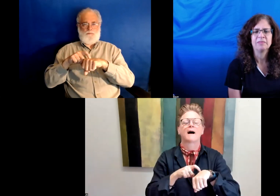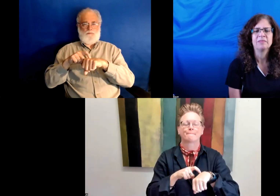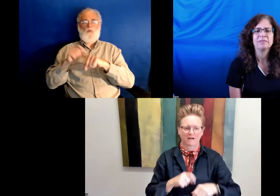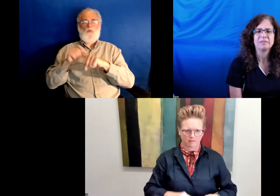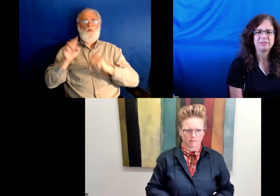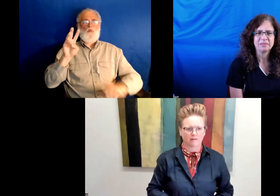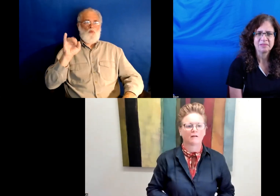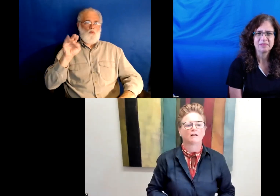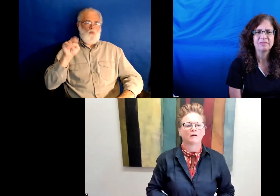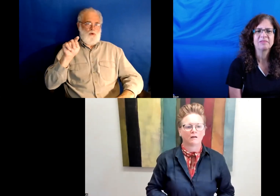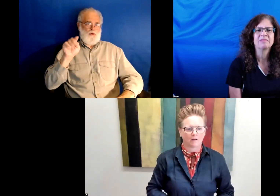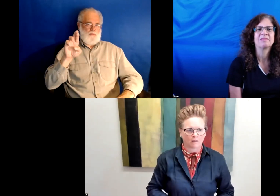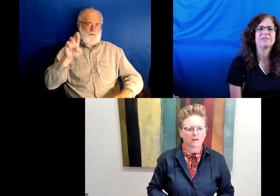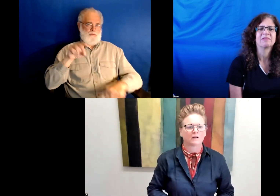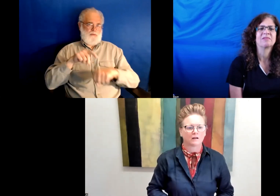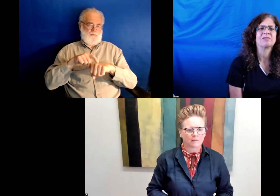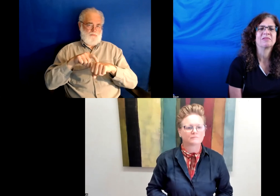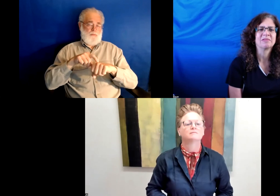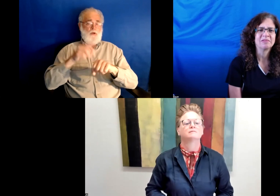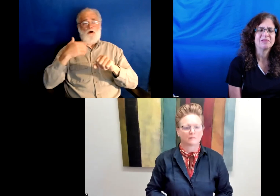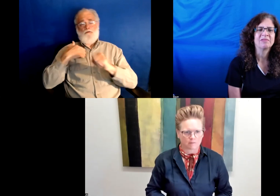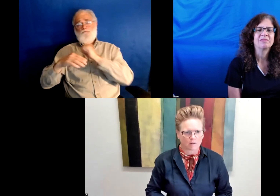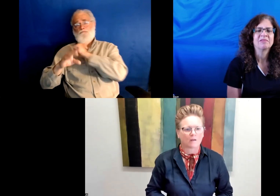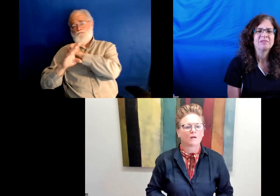school-wide wintertime.